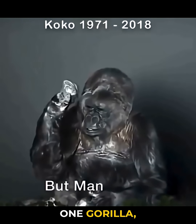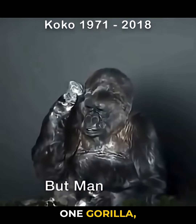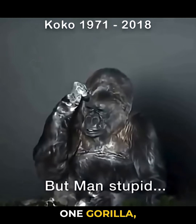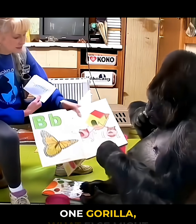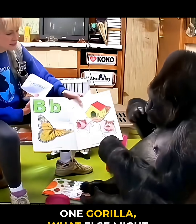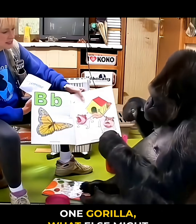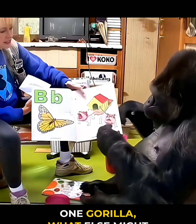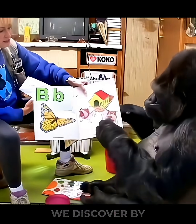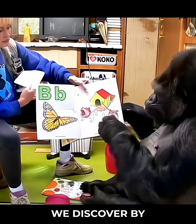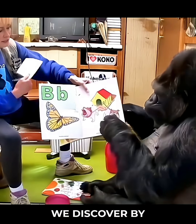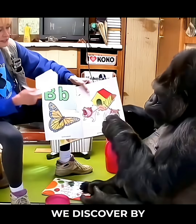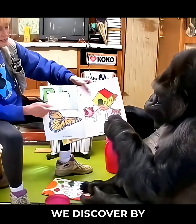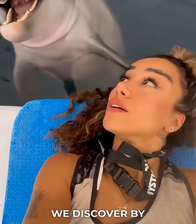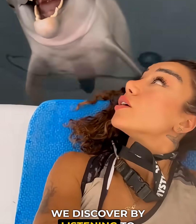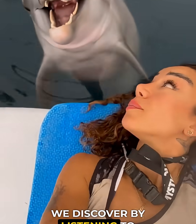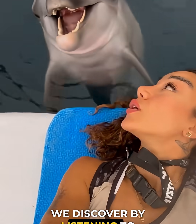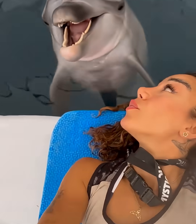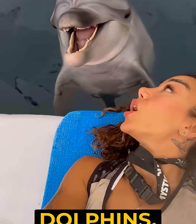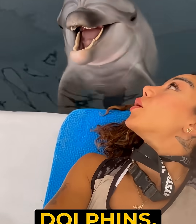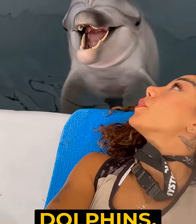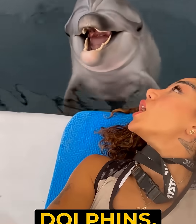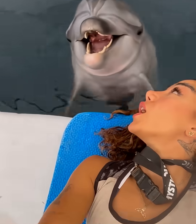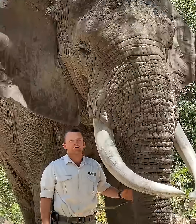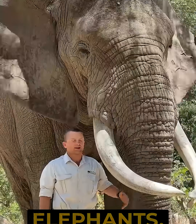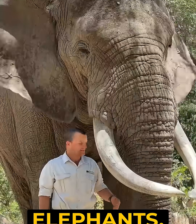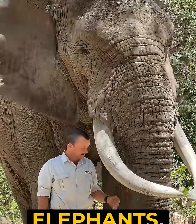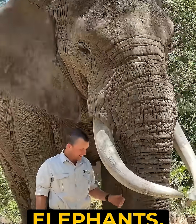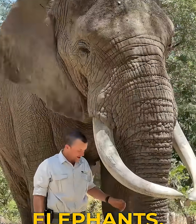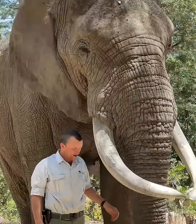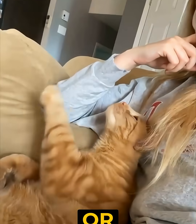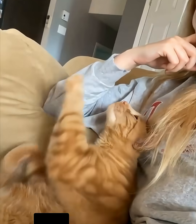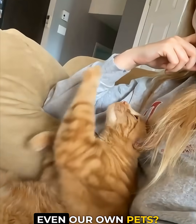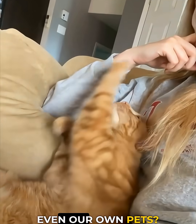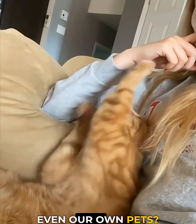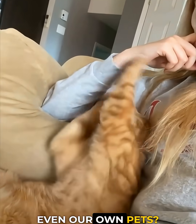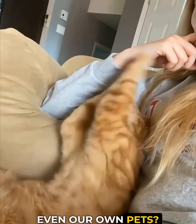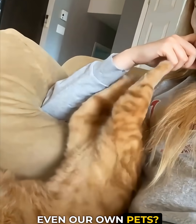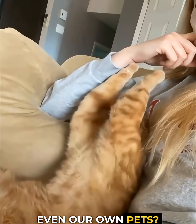what else might we discover by listening to dolphins, elephants, or even our own pets?